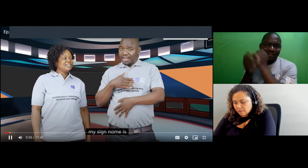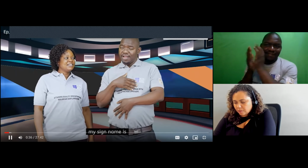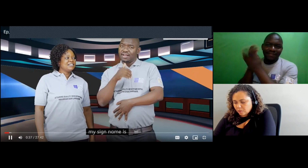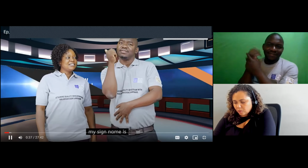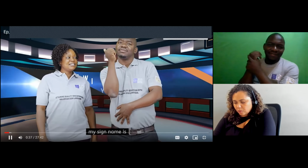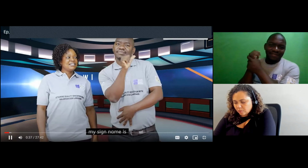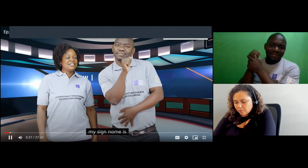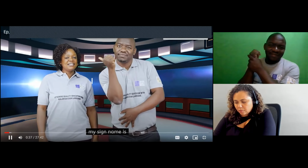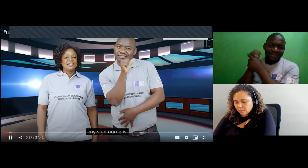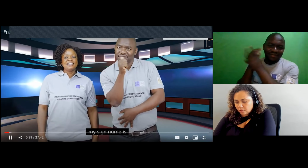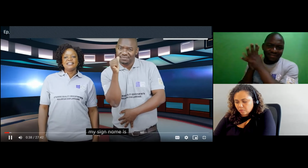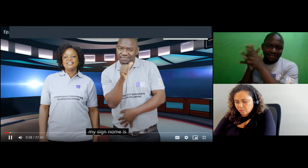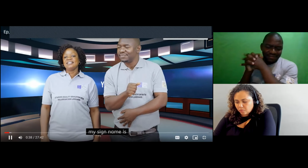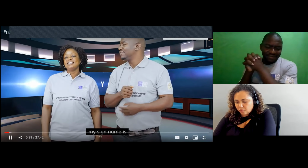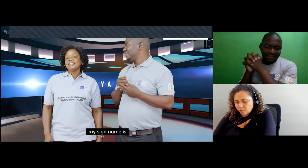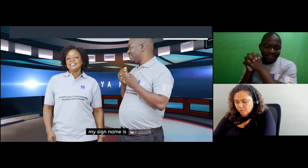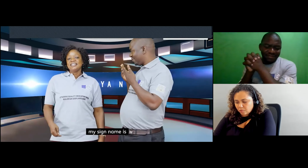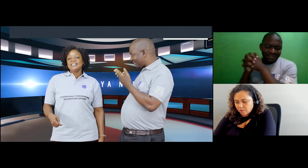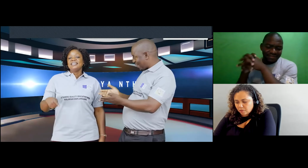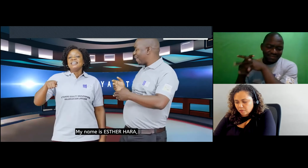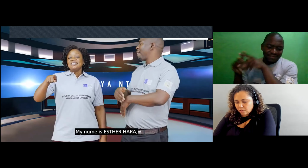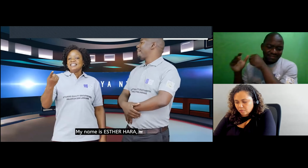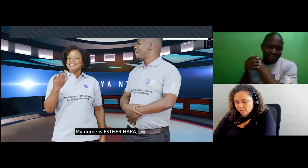Ndipo saini ya dzina langa ndi imeneyi.